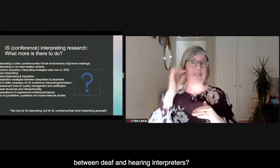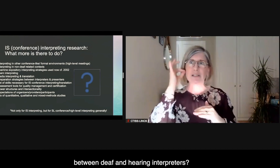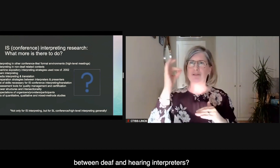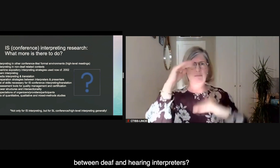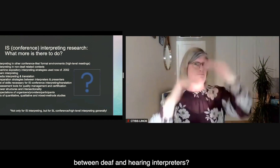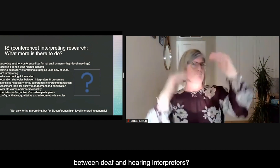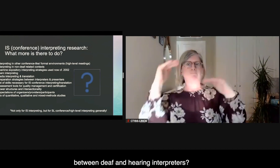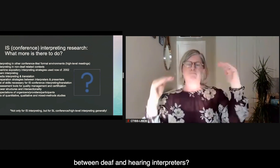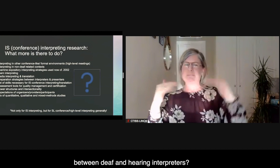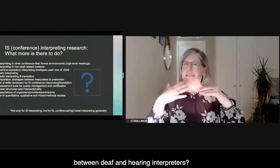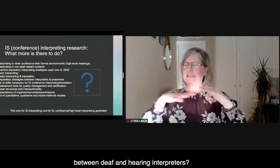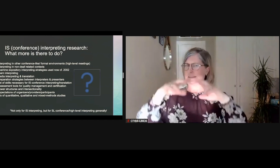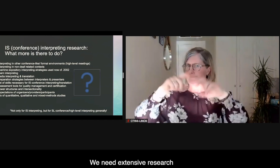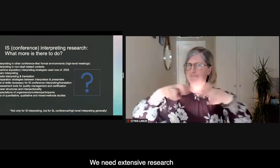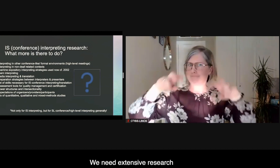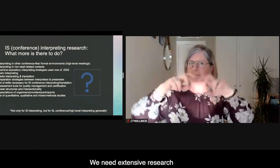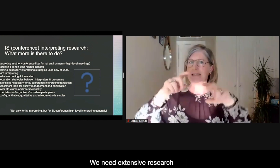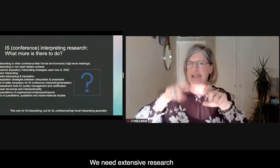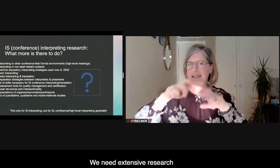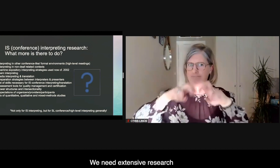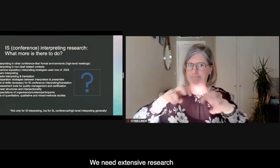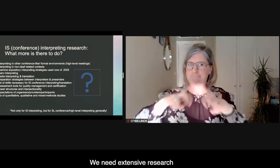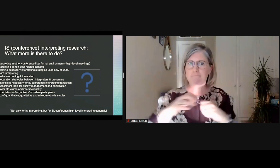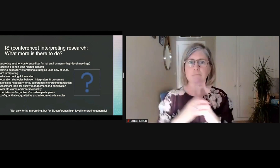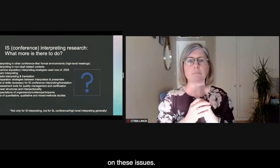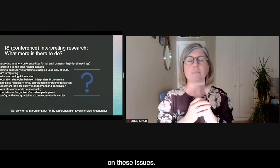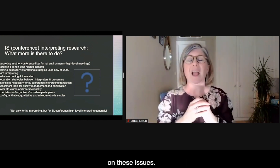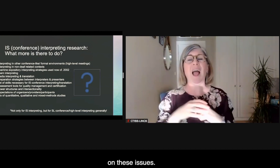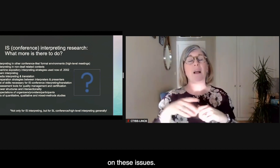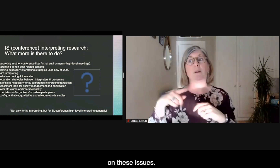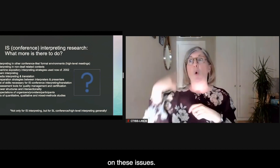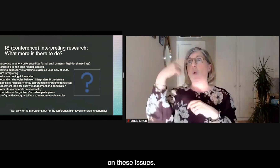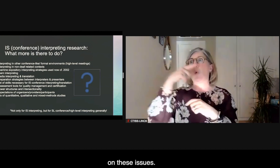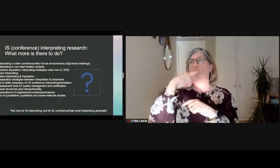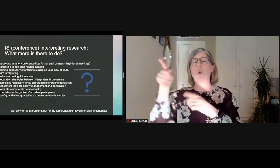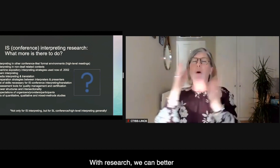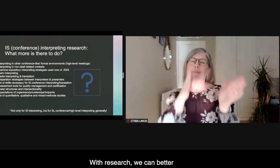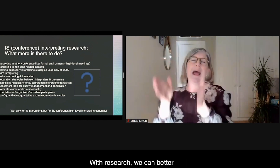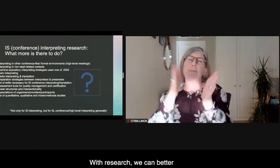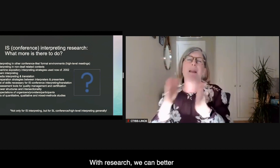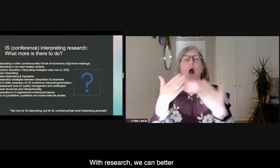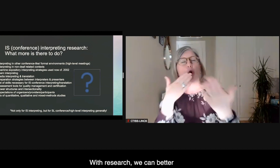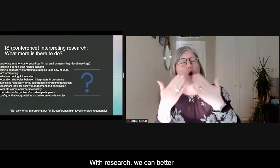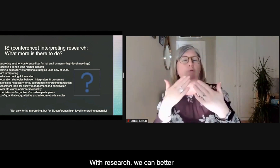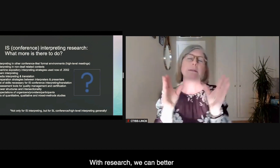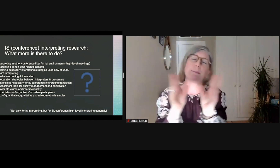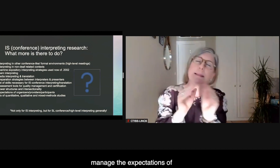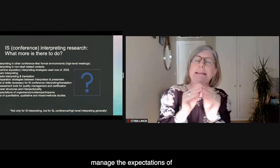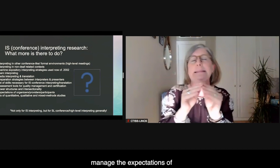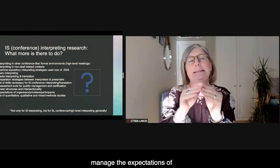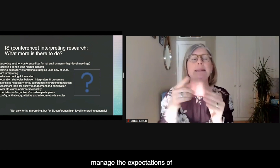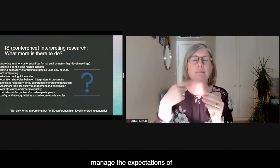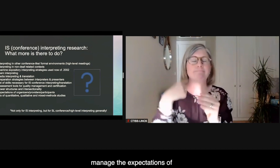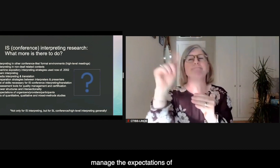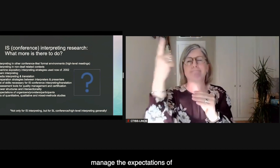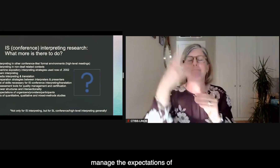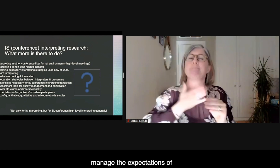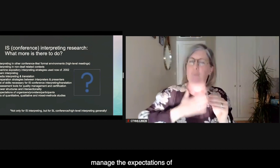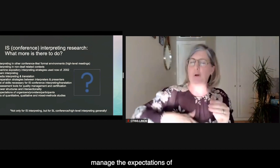hearing interpreters? We need extensive research on these issues. With research, we can better manage the expectations of